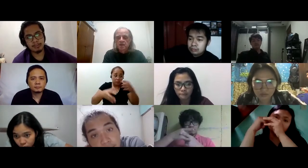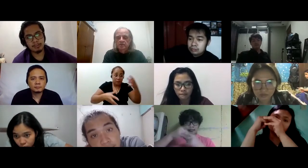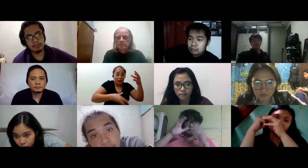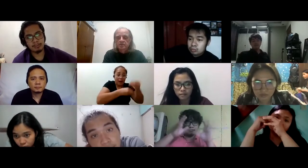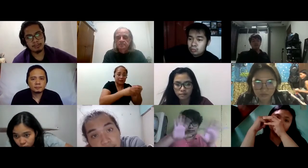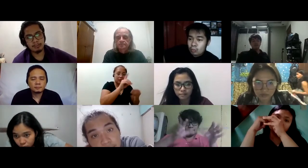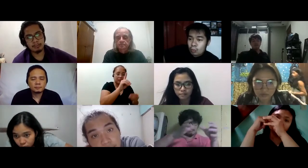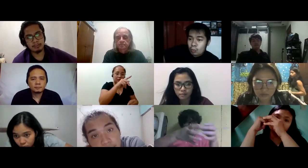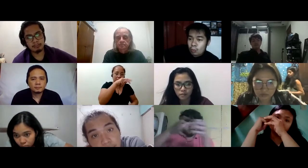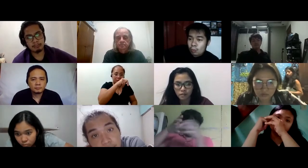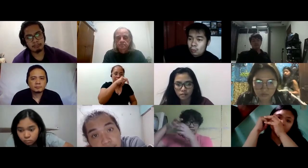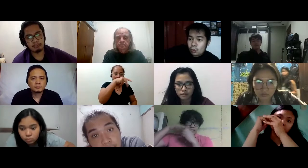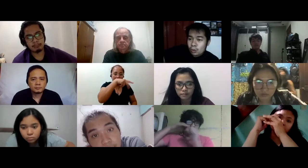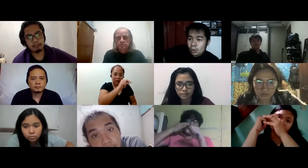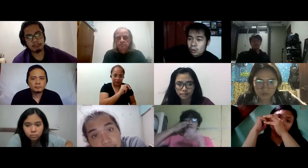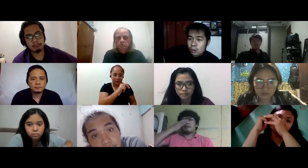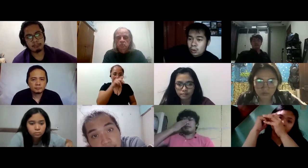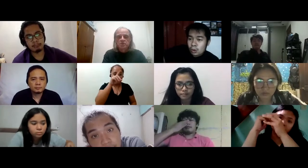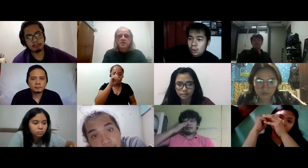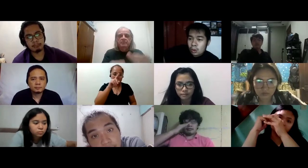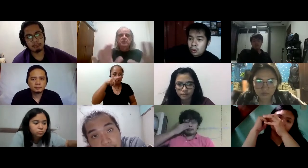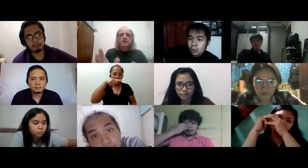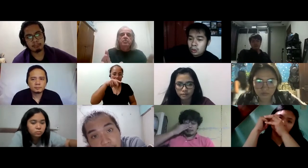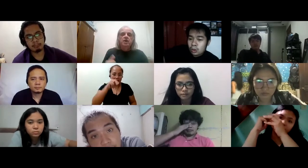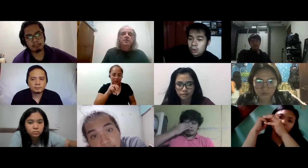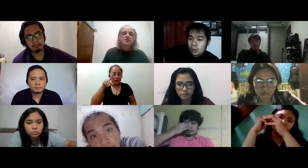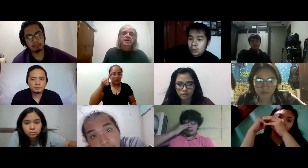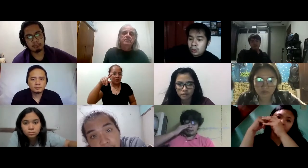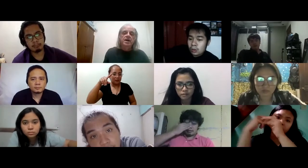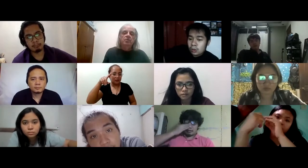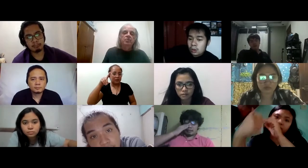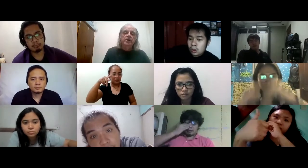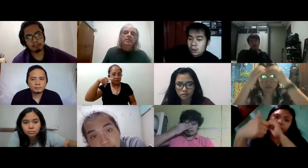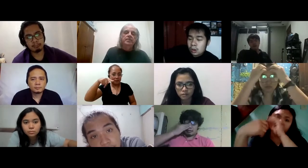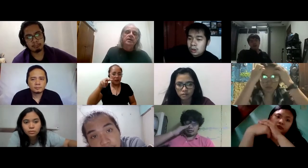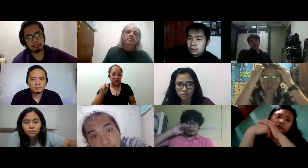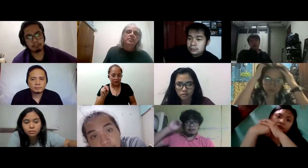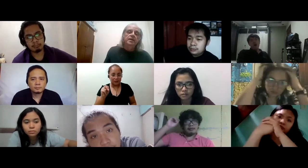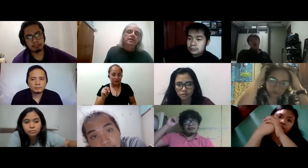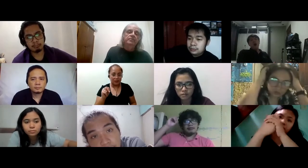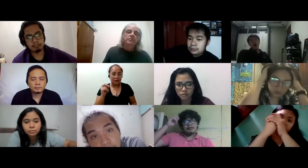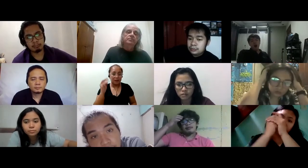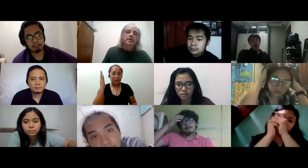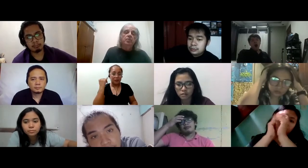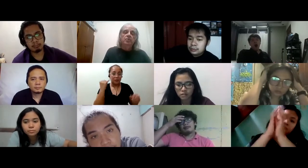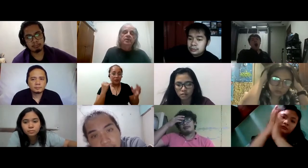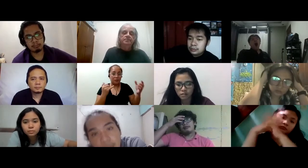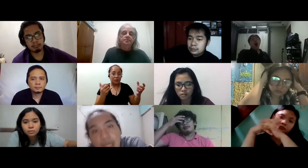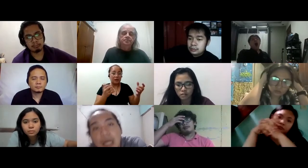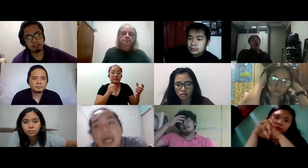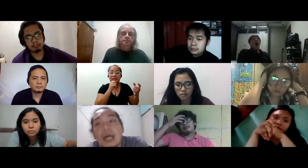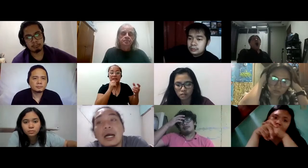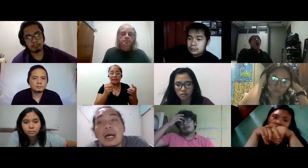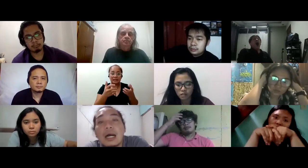one slide or so. Doesn't have to be part of the same PowerPoint, can be a completely different